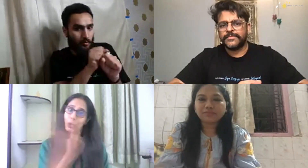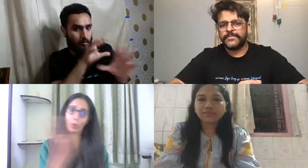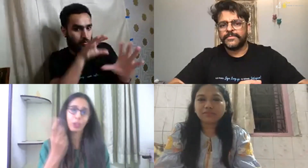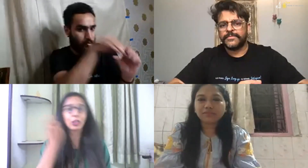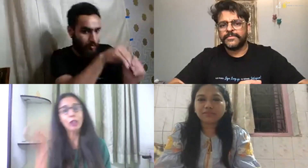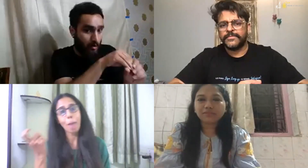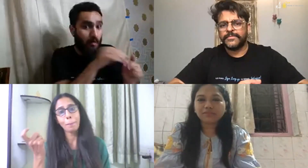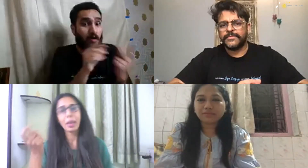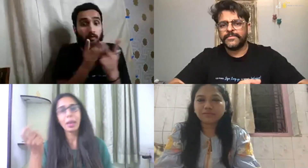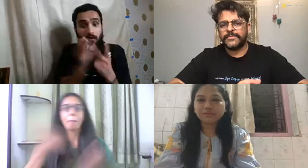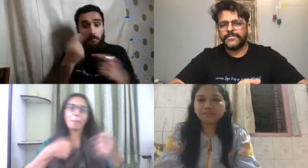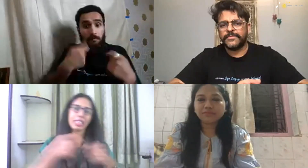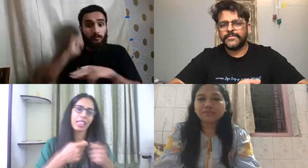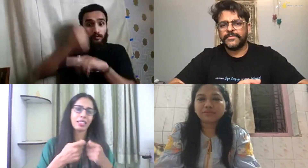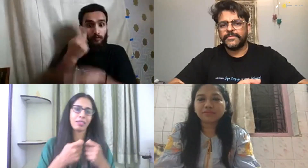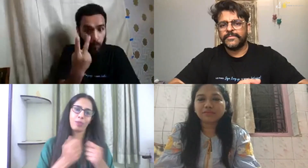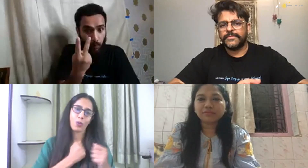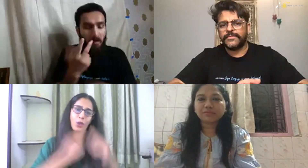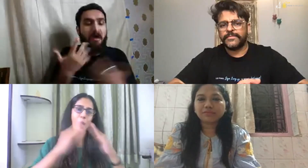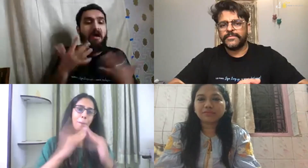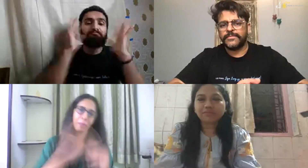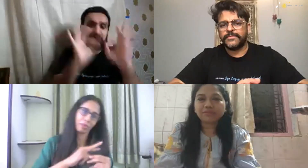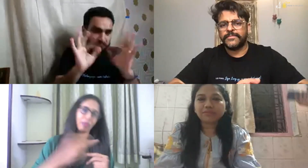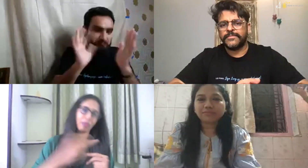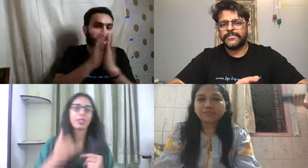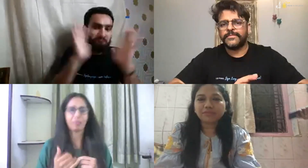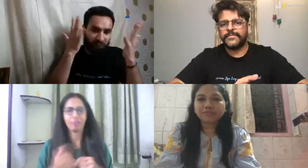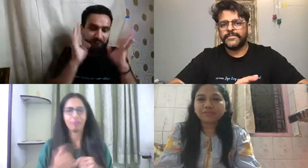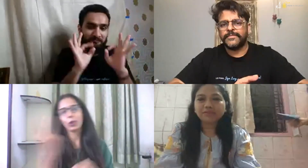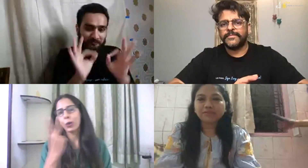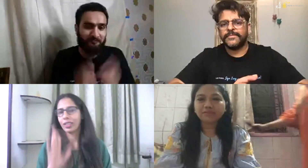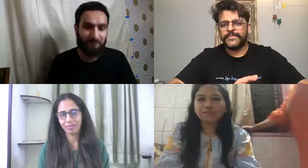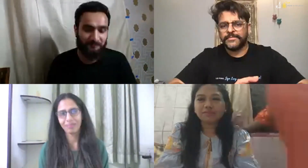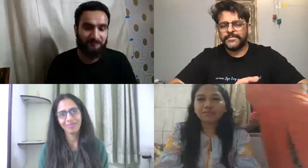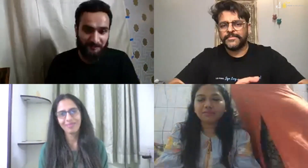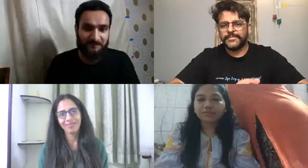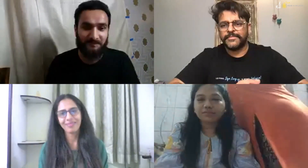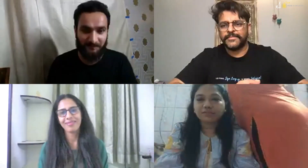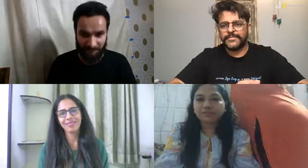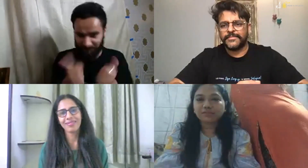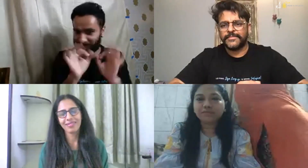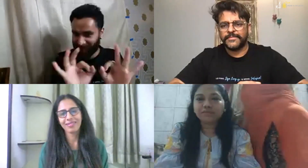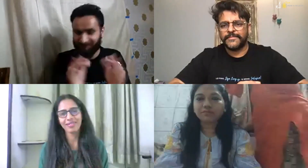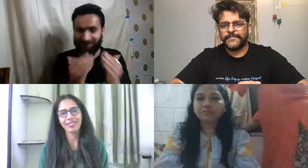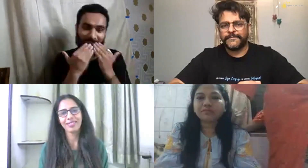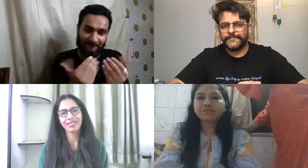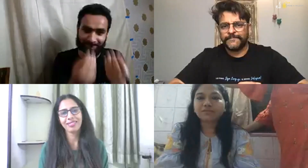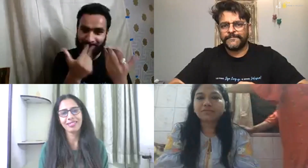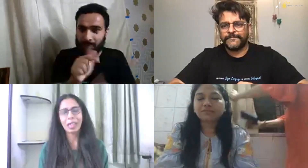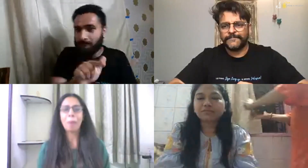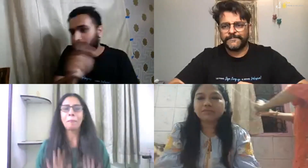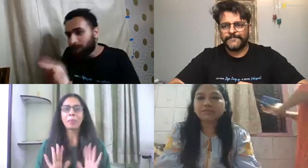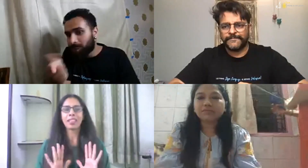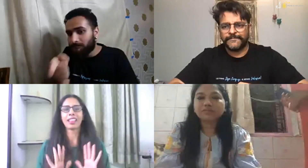and Yes, I have a job too, and also I'm you doing have a freelancing. job and your own business as well. Wow, wow,